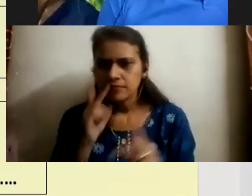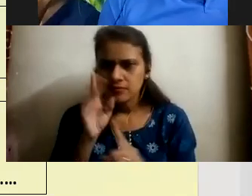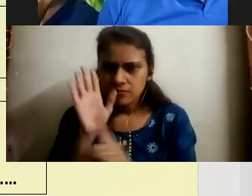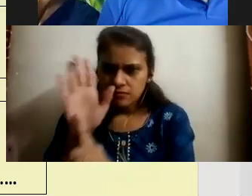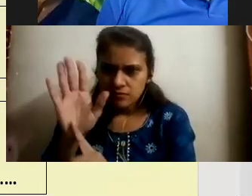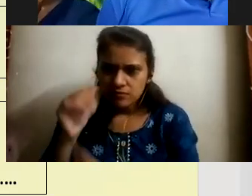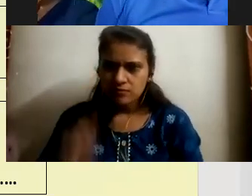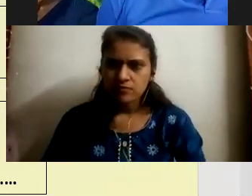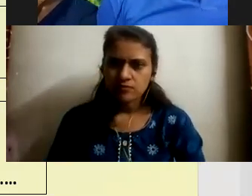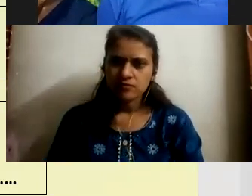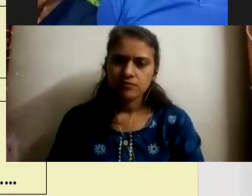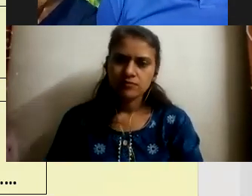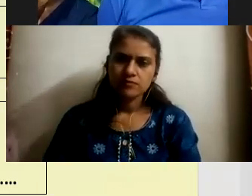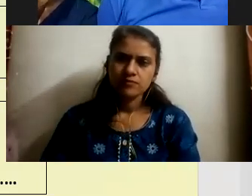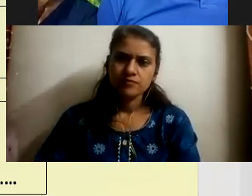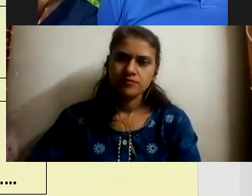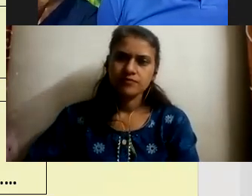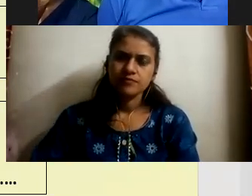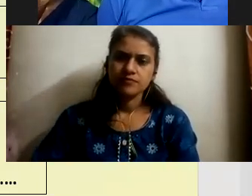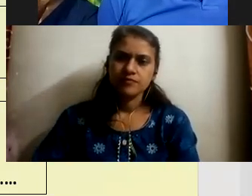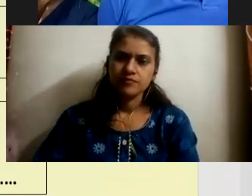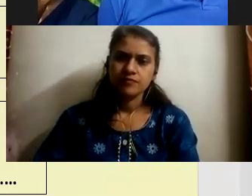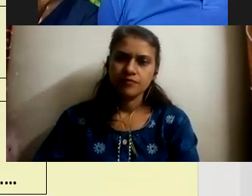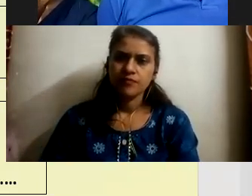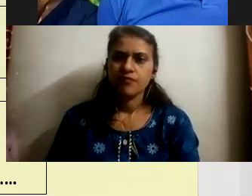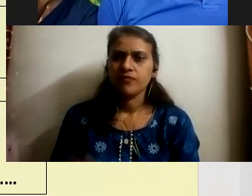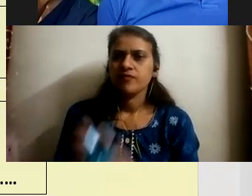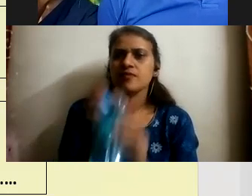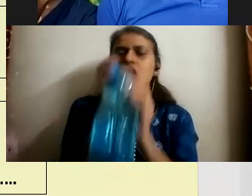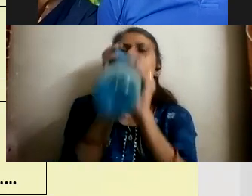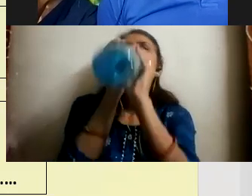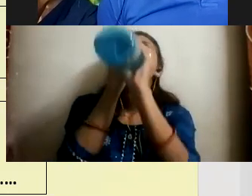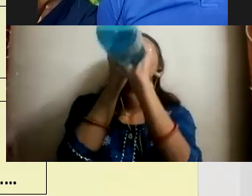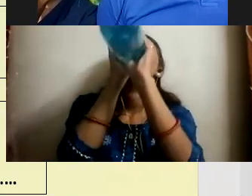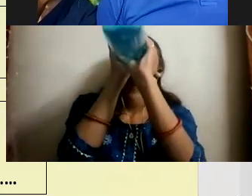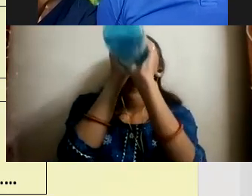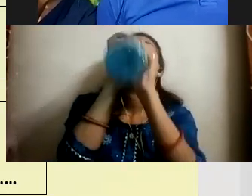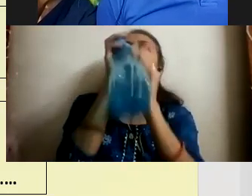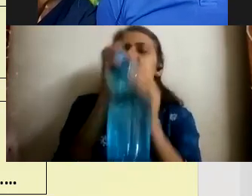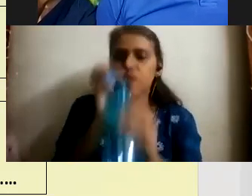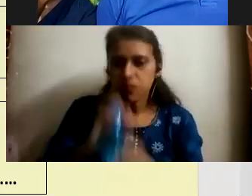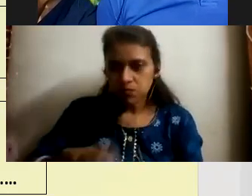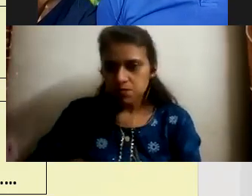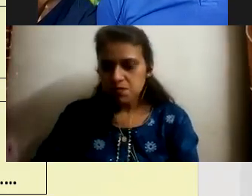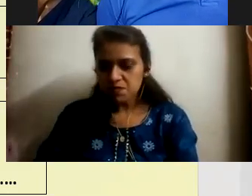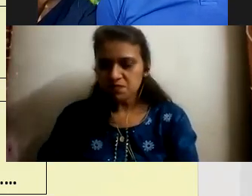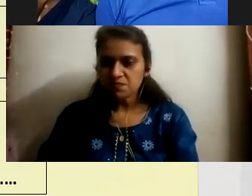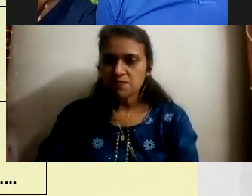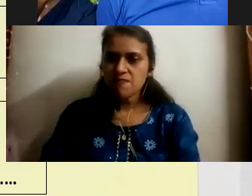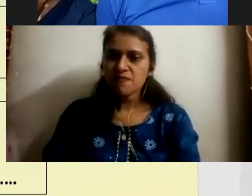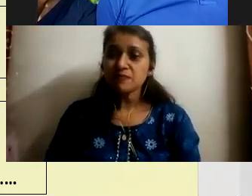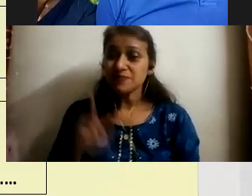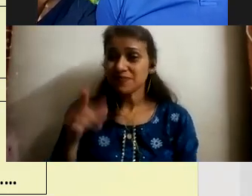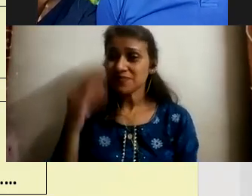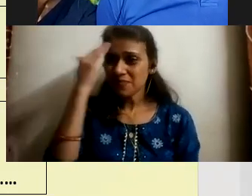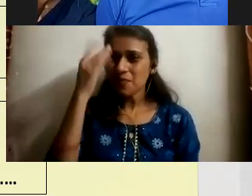is the wheat straws. You know, today straws are made of plastic, you know, which is used in every McDonald's